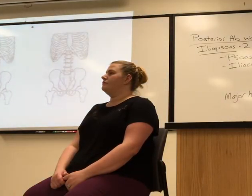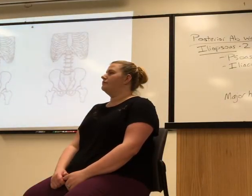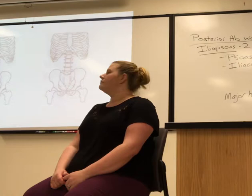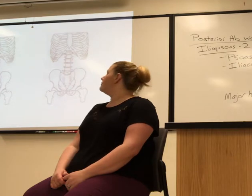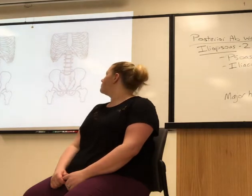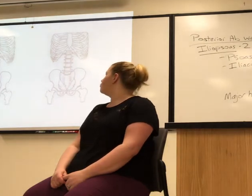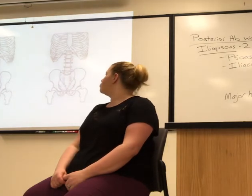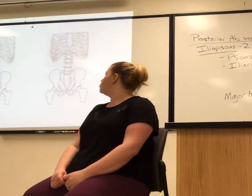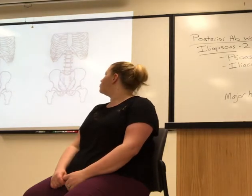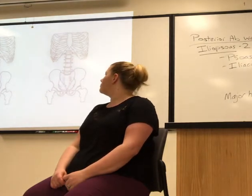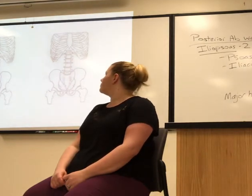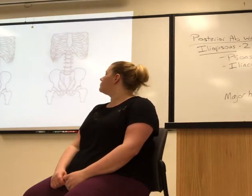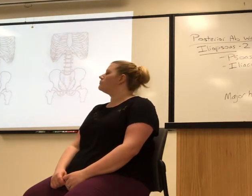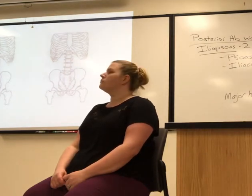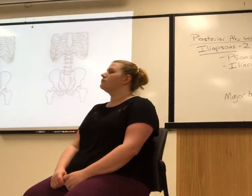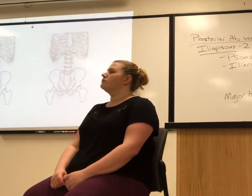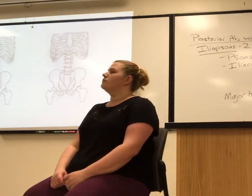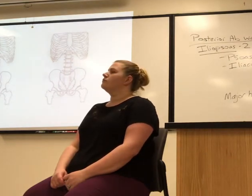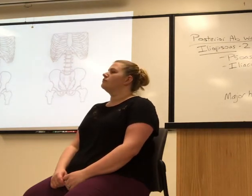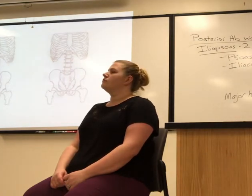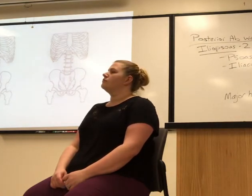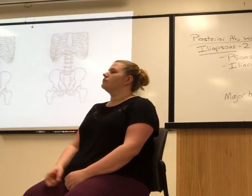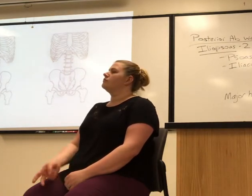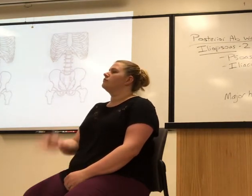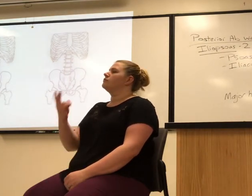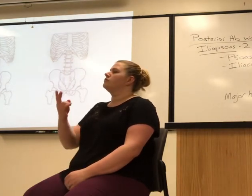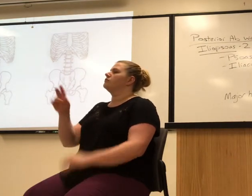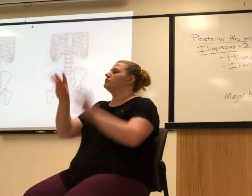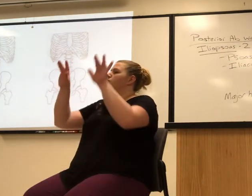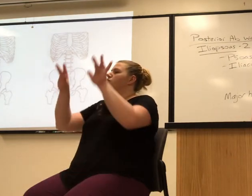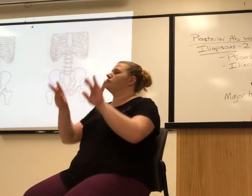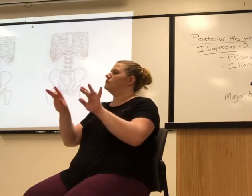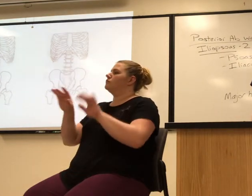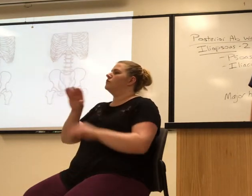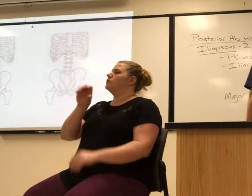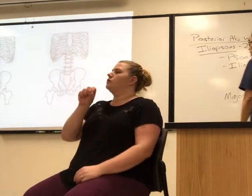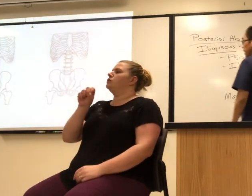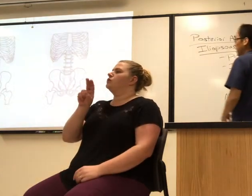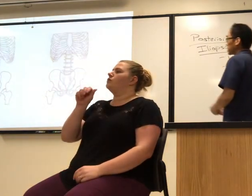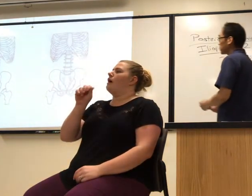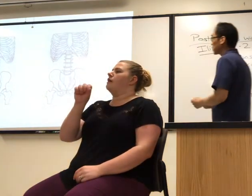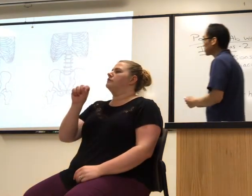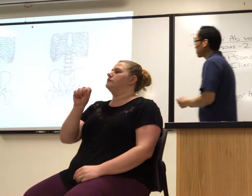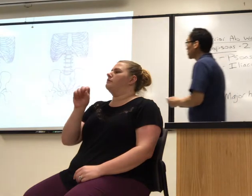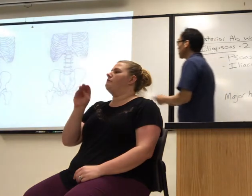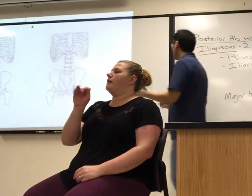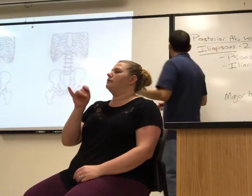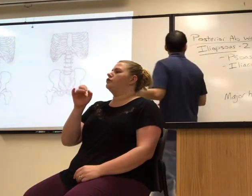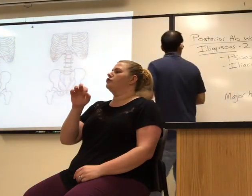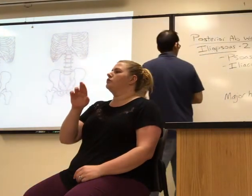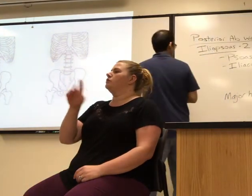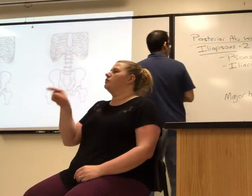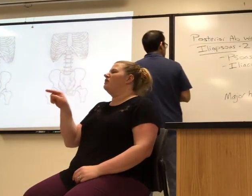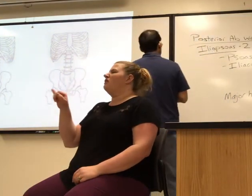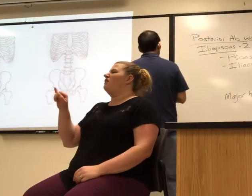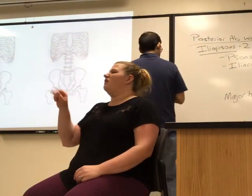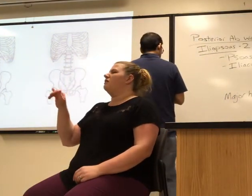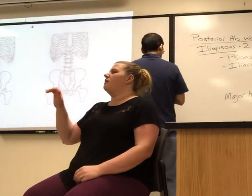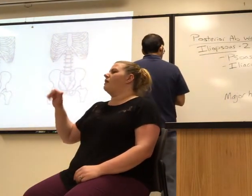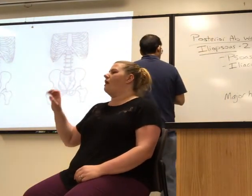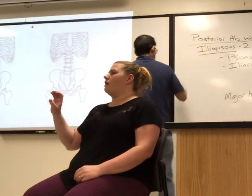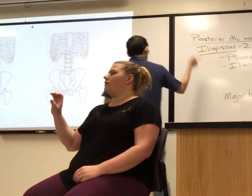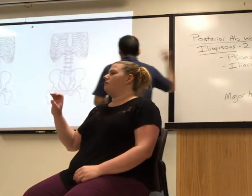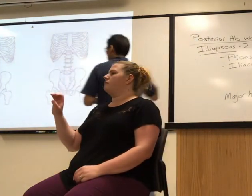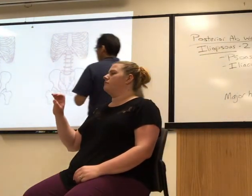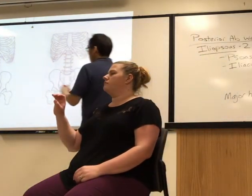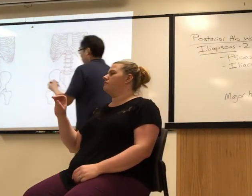So I put two plates here, one for psoas major, one for iliacus. The iliacus muscle, for psoas